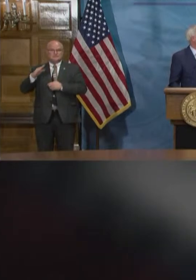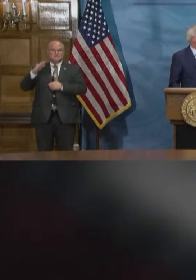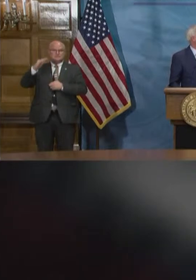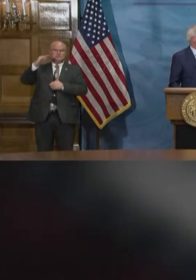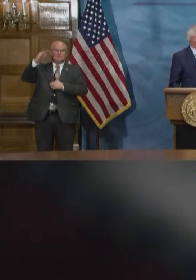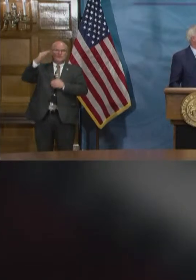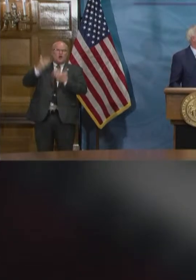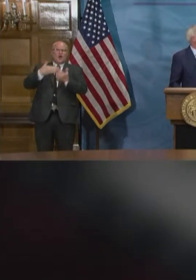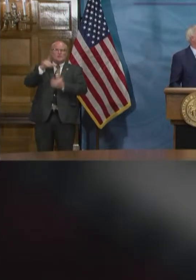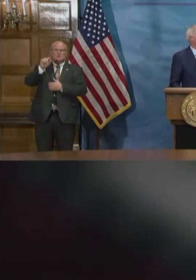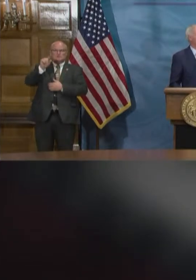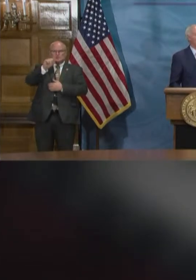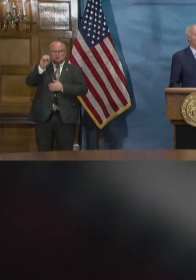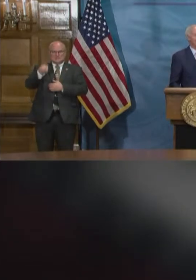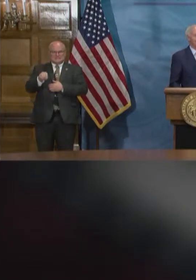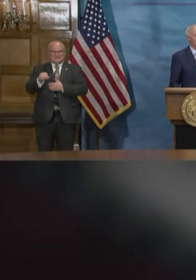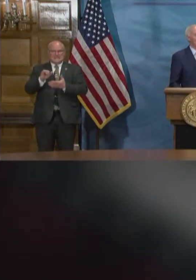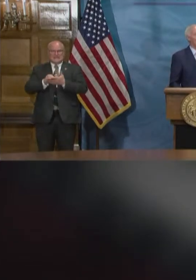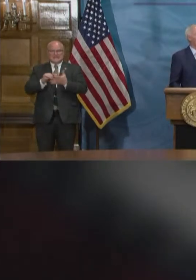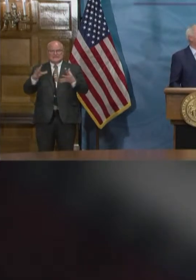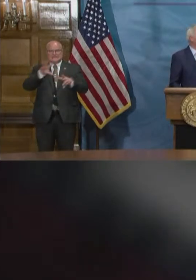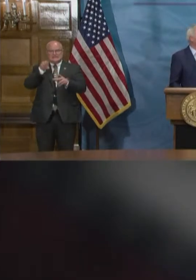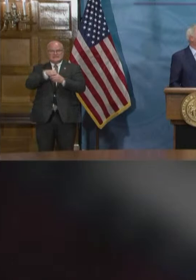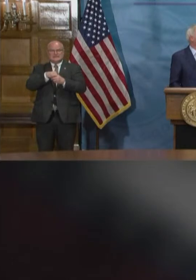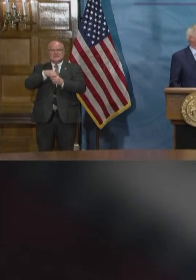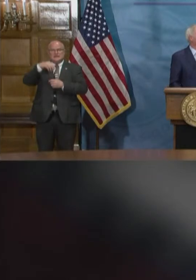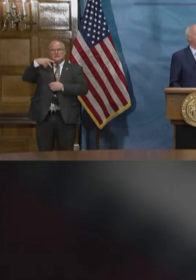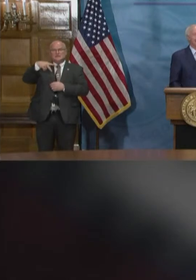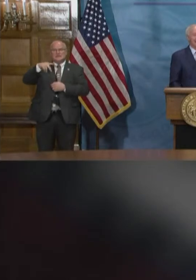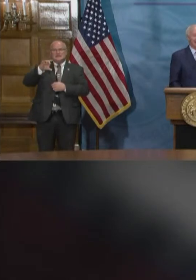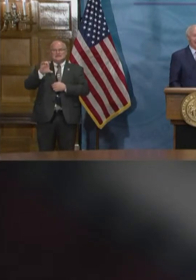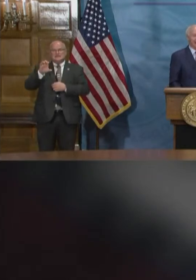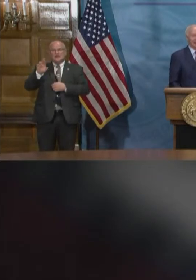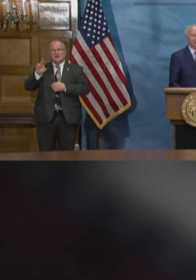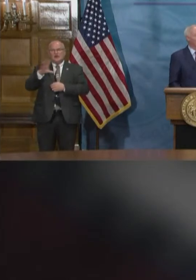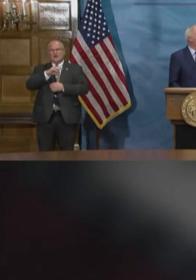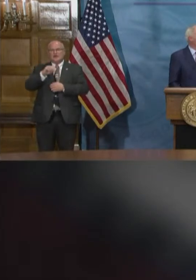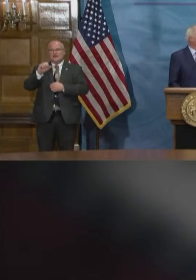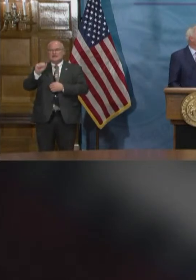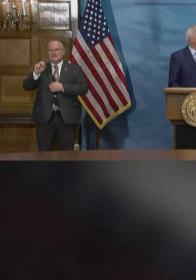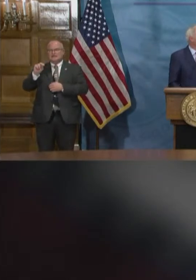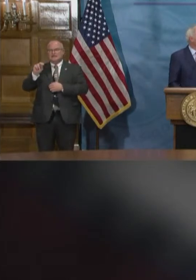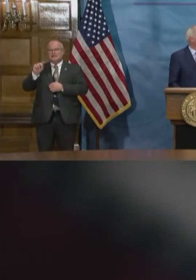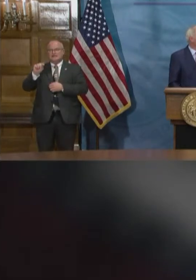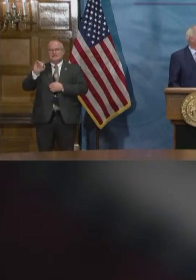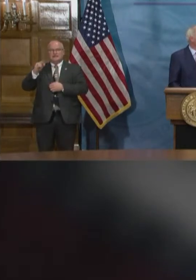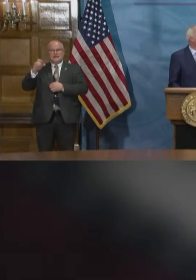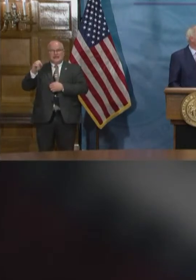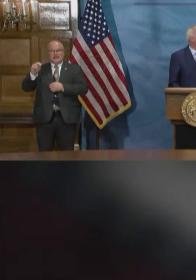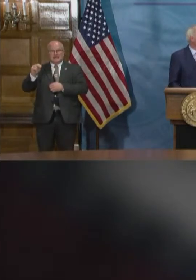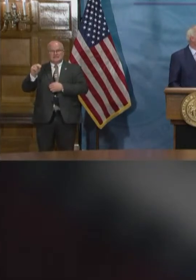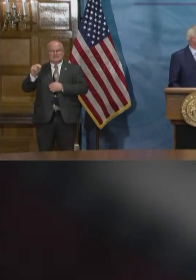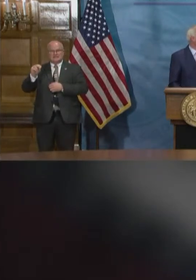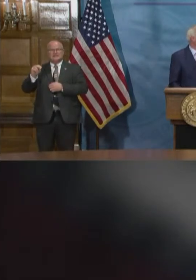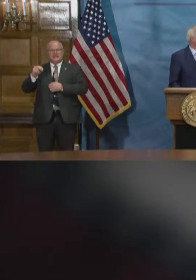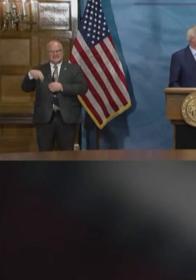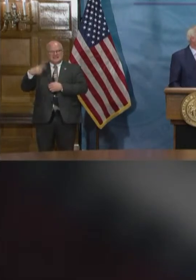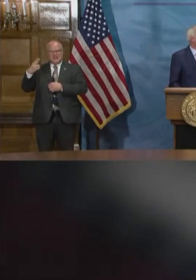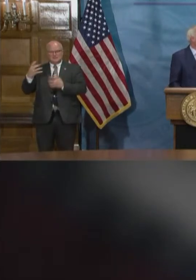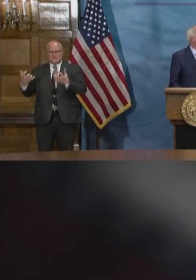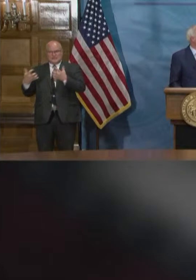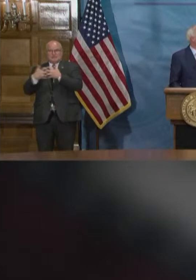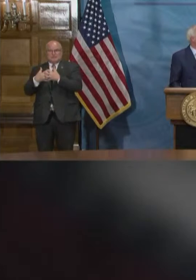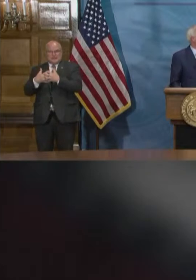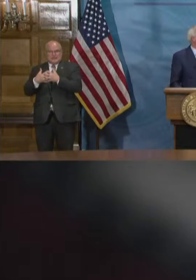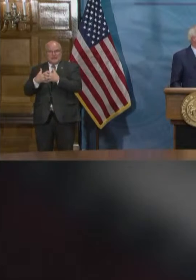to 20%, and this is combined PCR and antigen, and the antigen is always higher, so you combine those two, and even with a